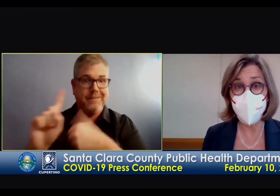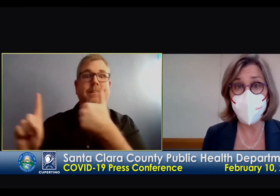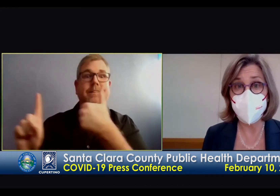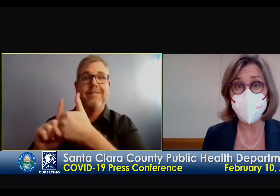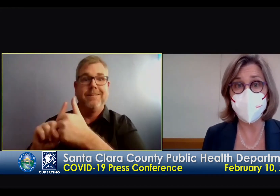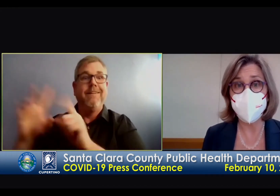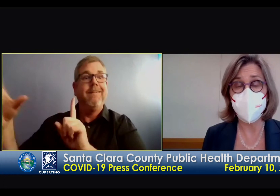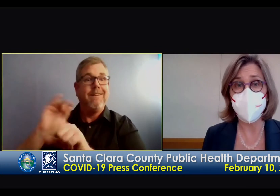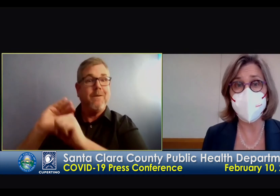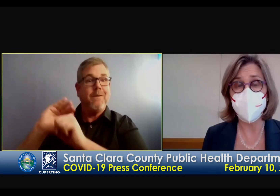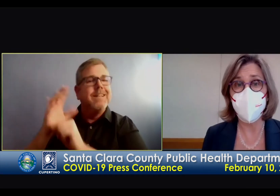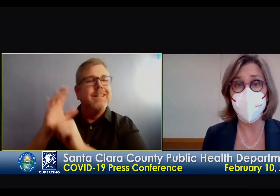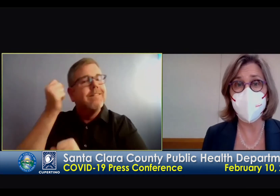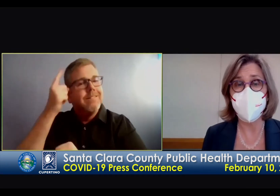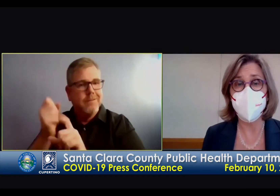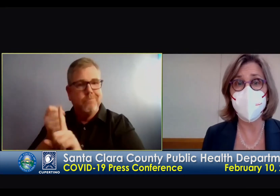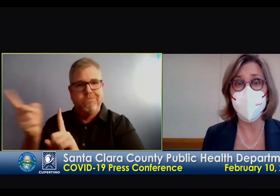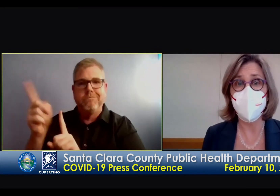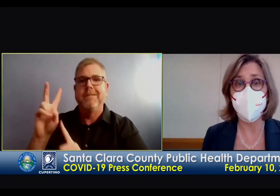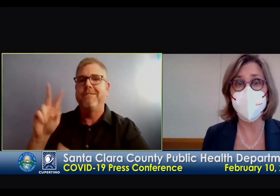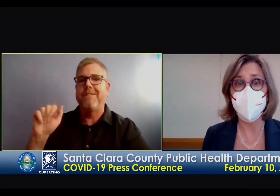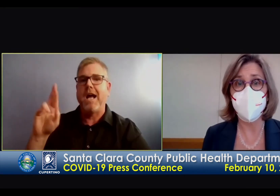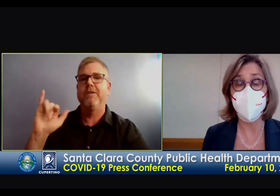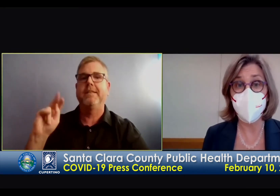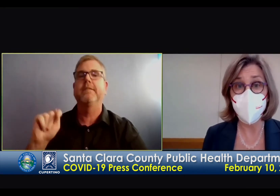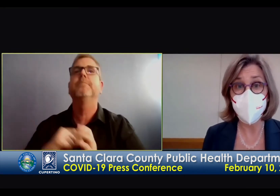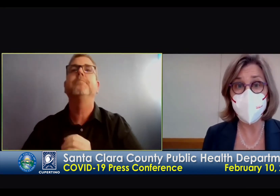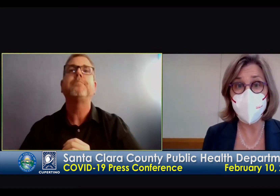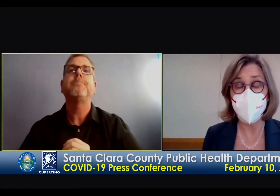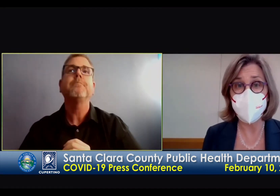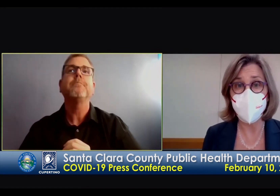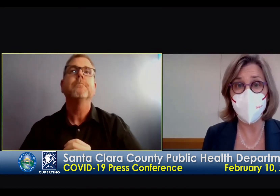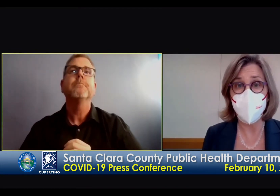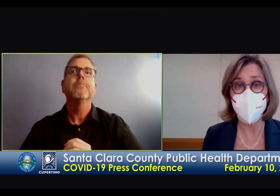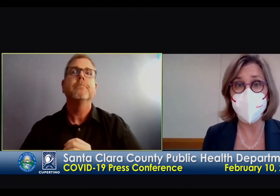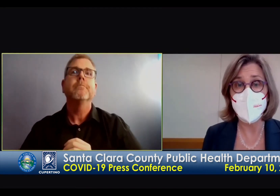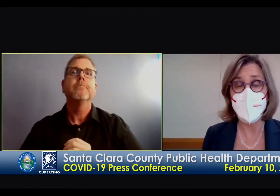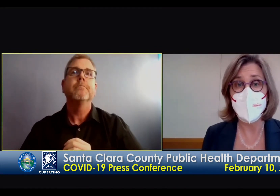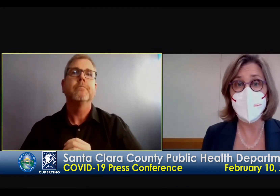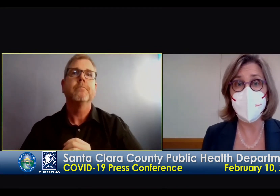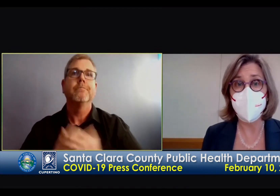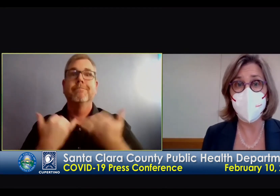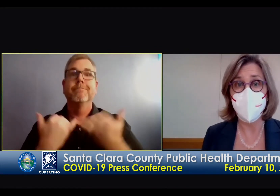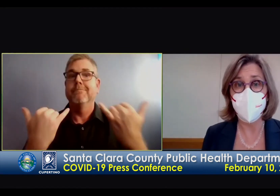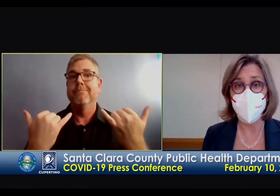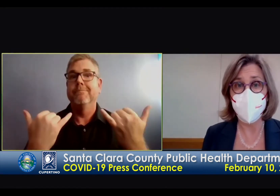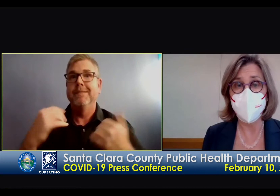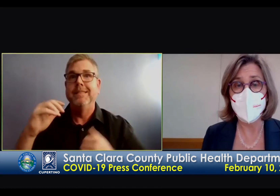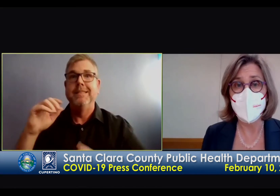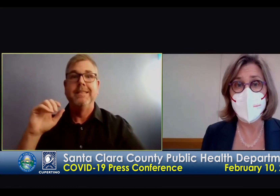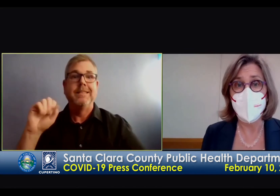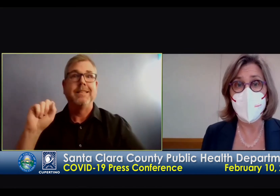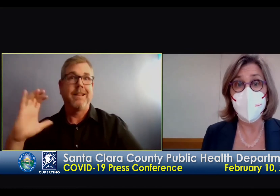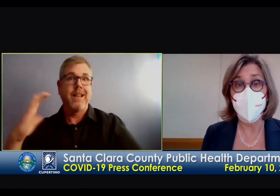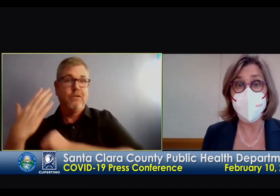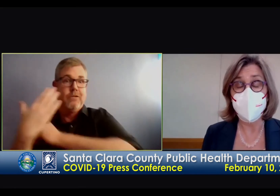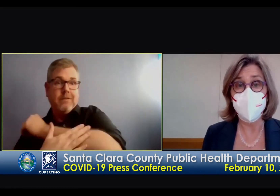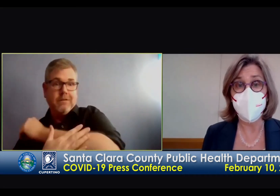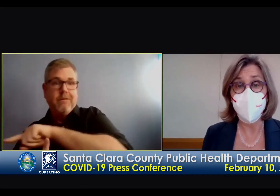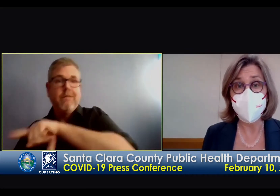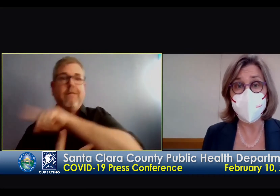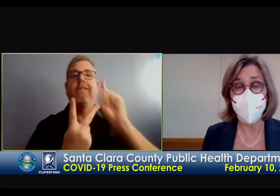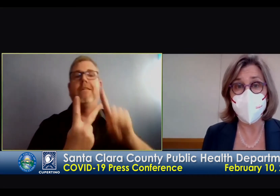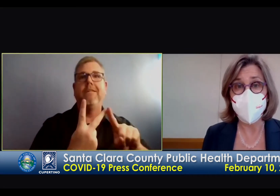two cases of the South African variant to be identified in California. I want